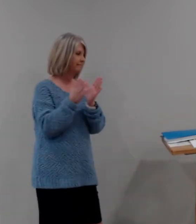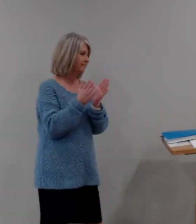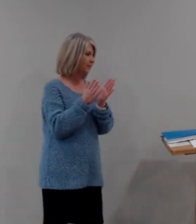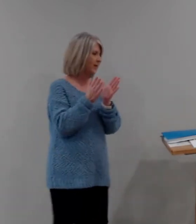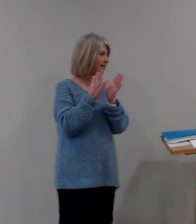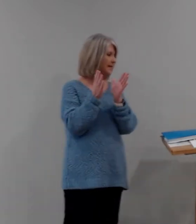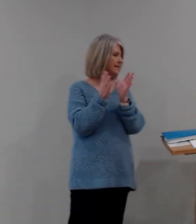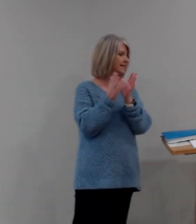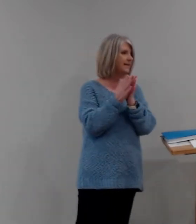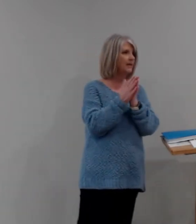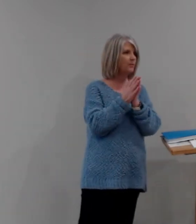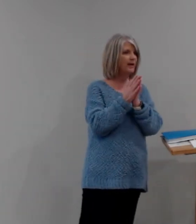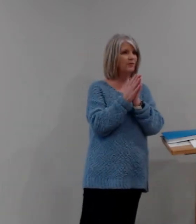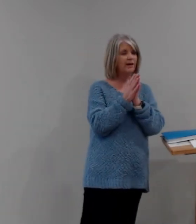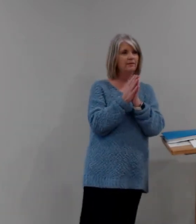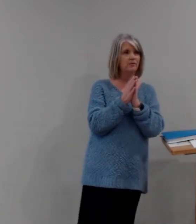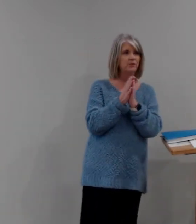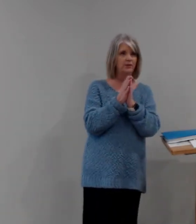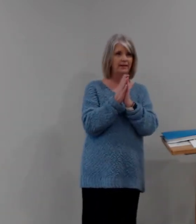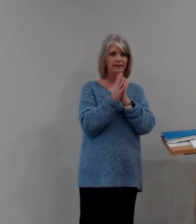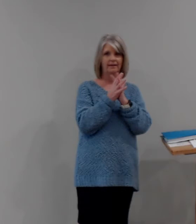you ready? Celebrate our anniversary.